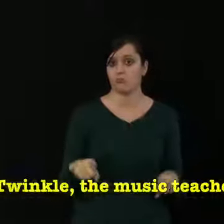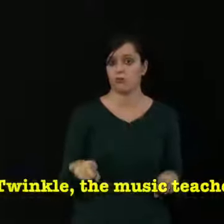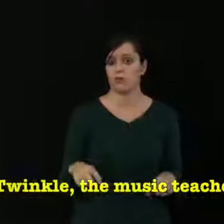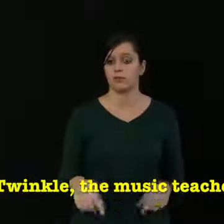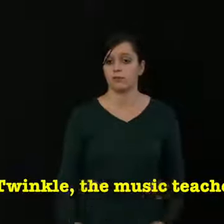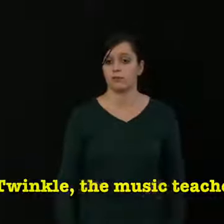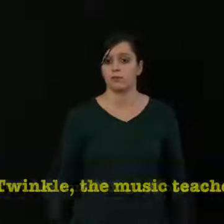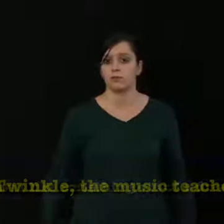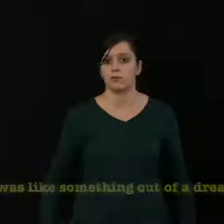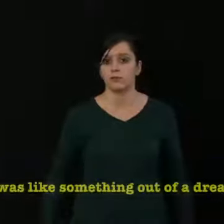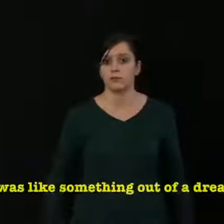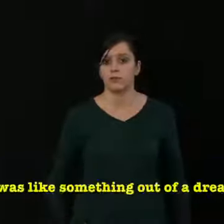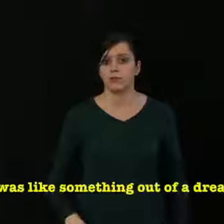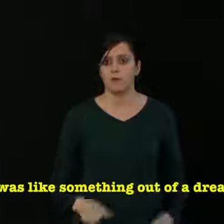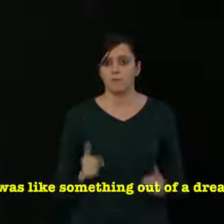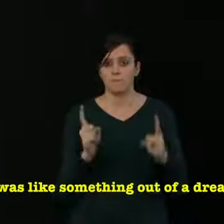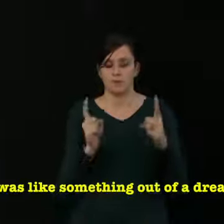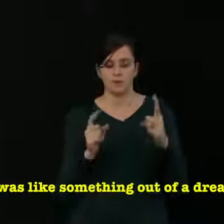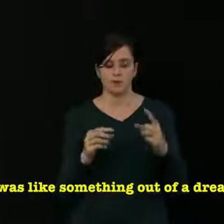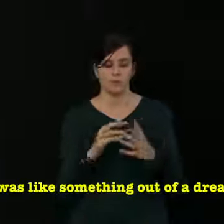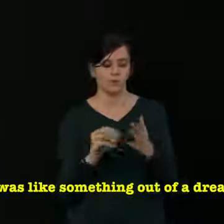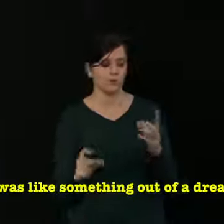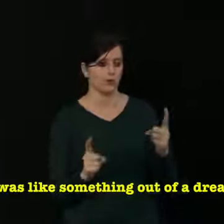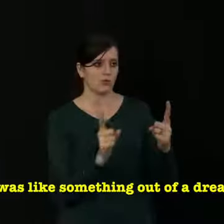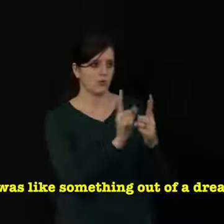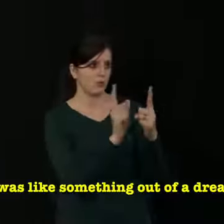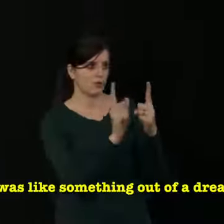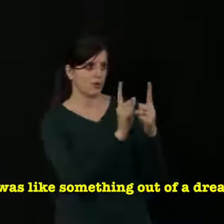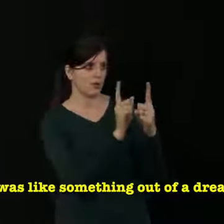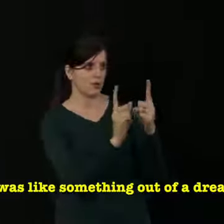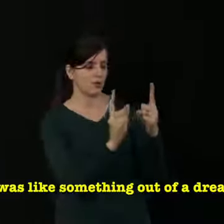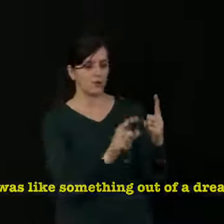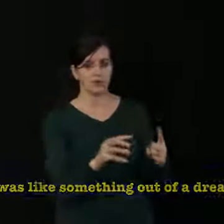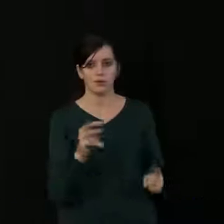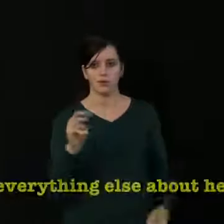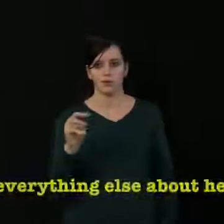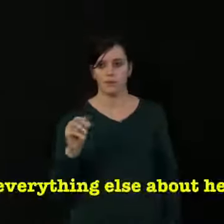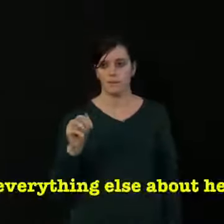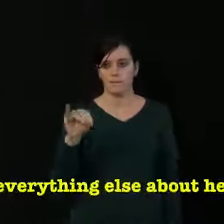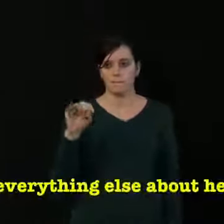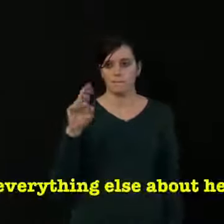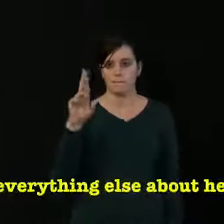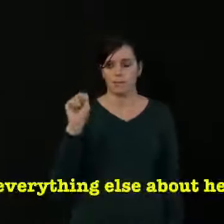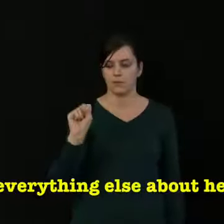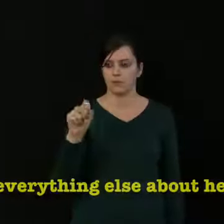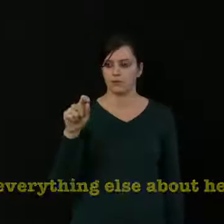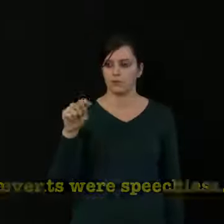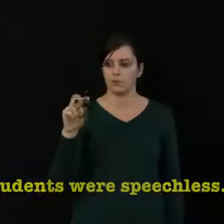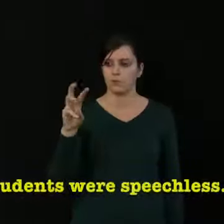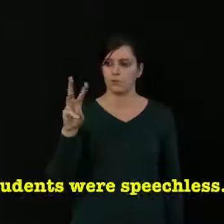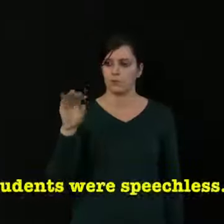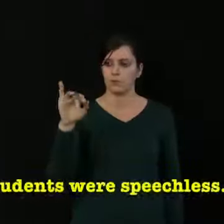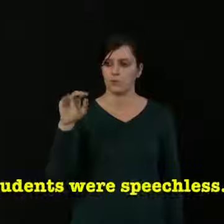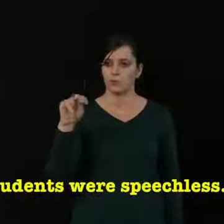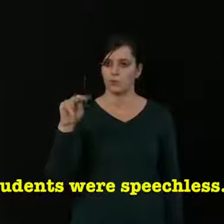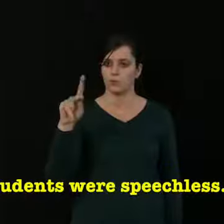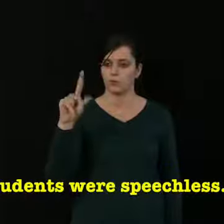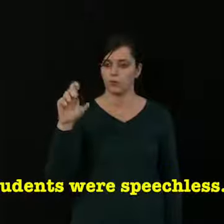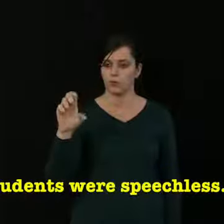music teacher. Her voice was like something out of a dream, as was everything else about her. The students